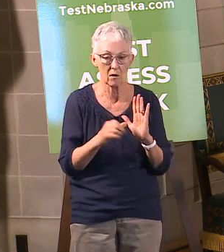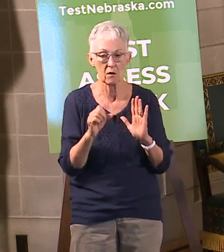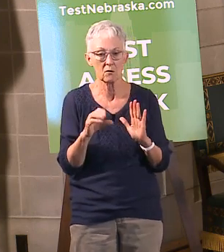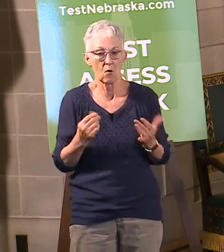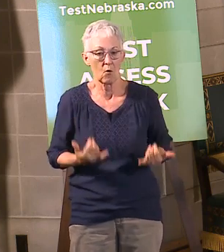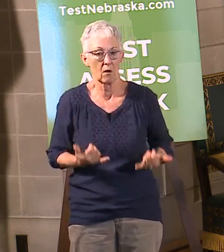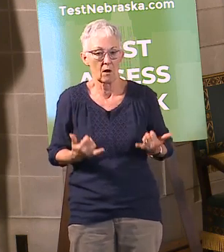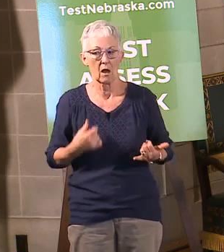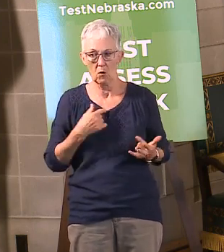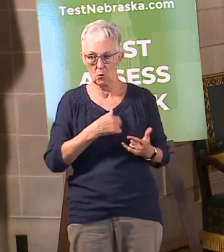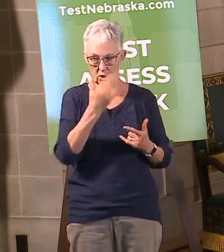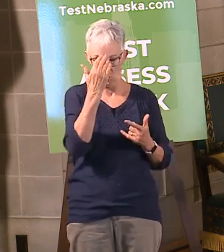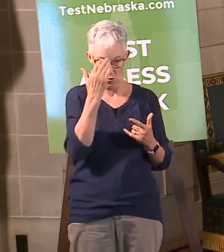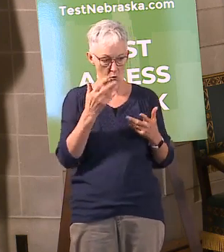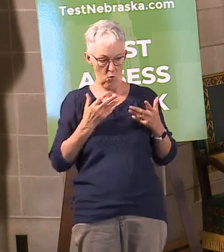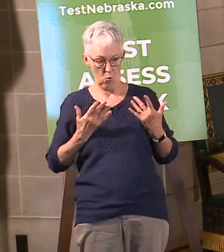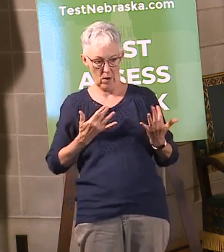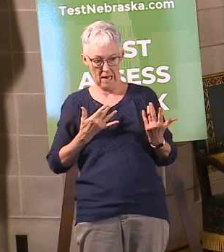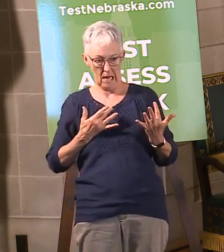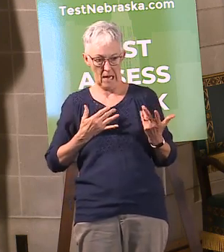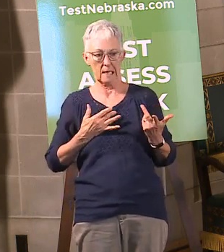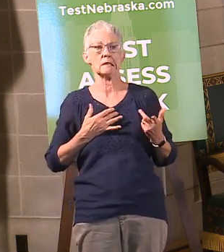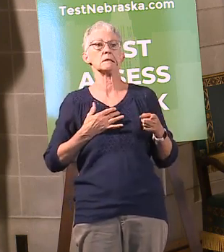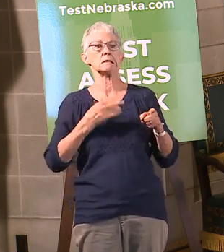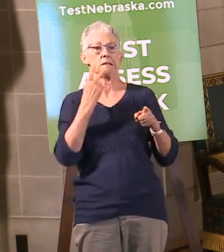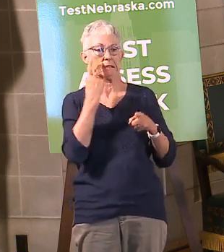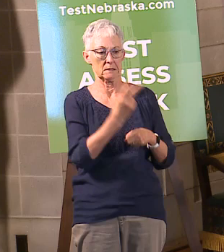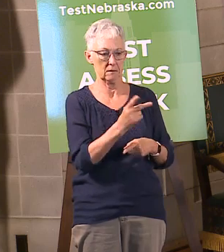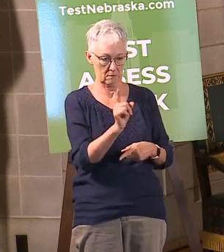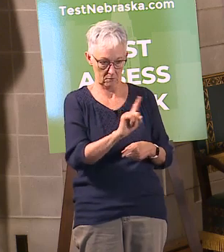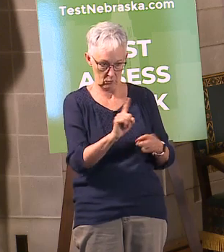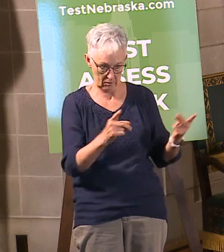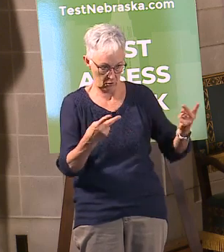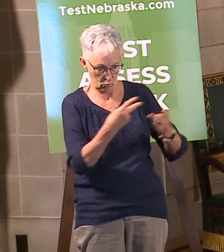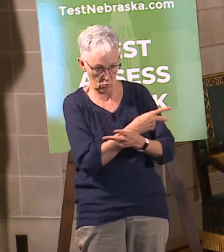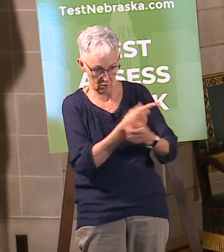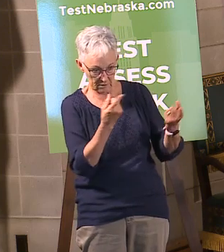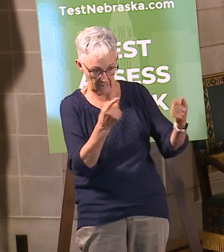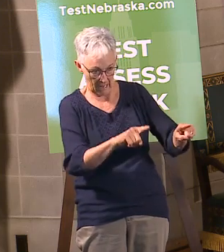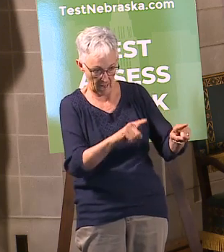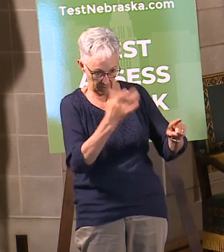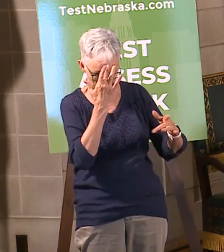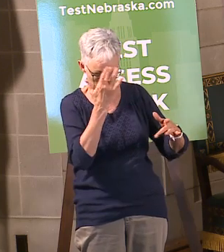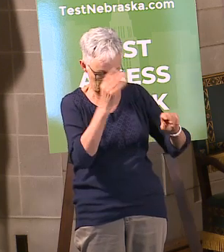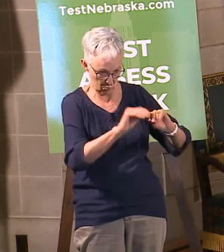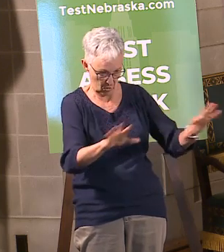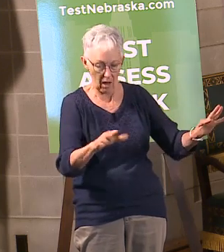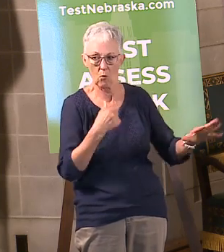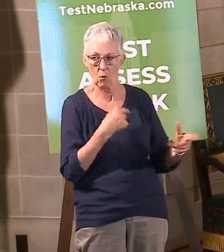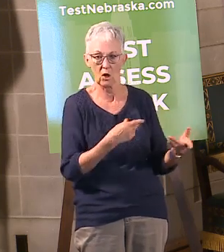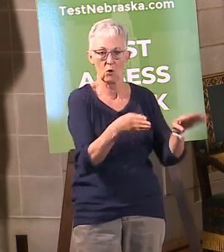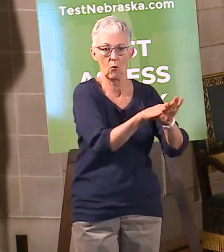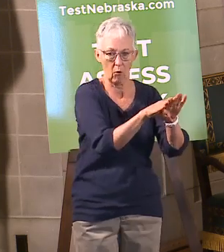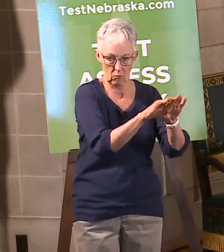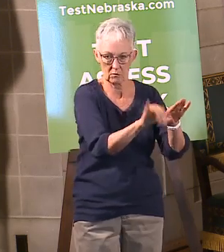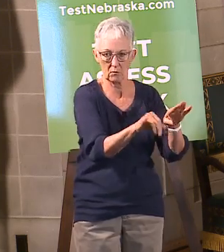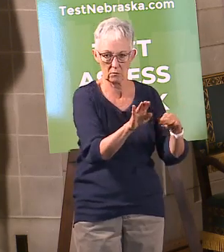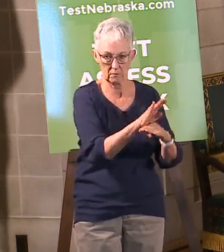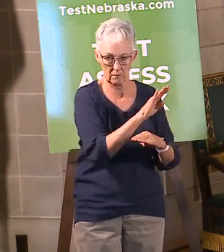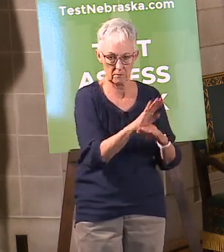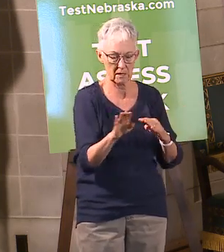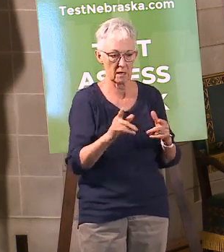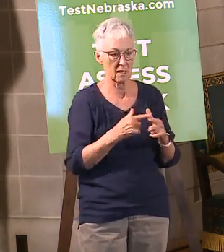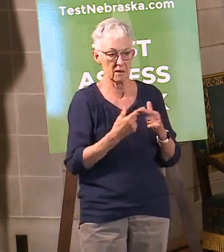spreading is large groups of people who get together. So you avoid large groups of people getting together. And that's why, for example, we've got the 10-person rule in place right